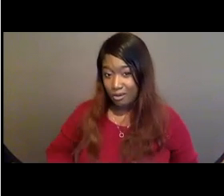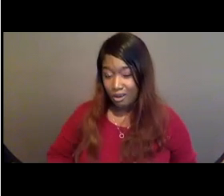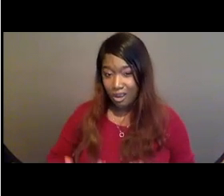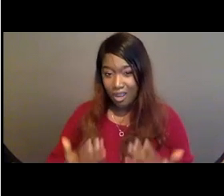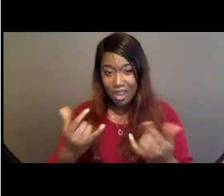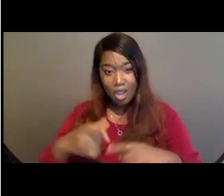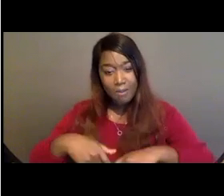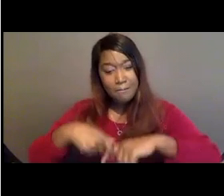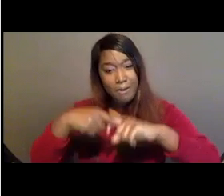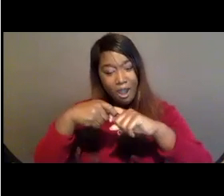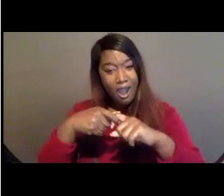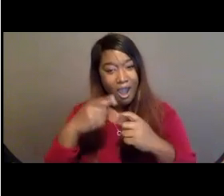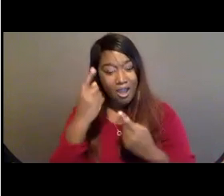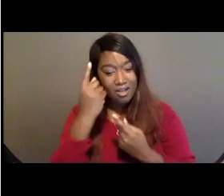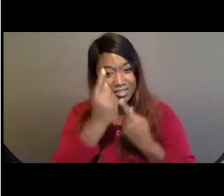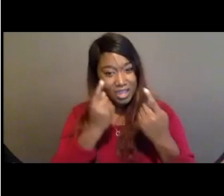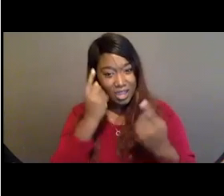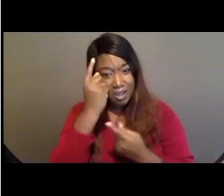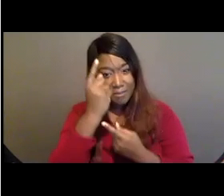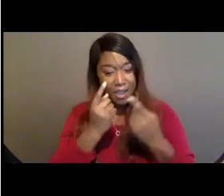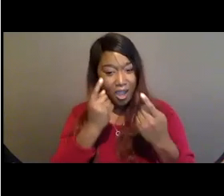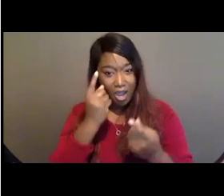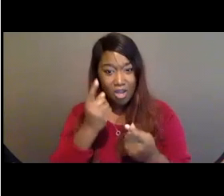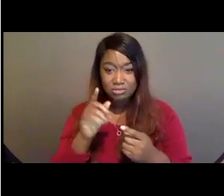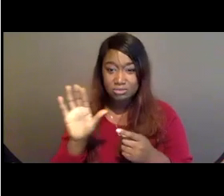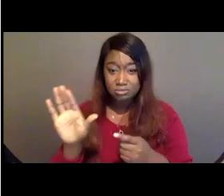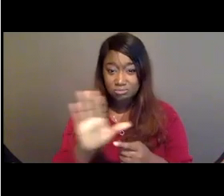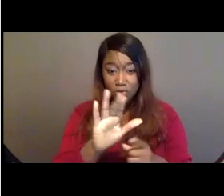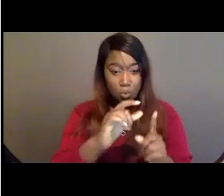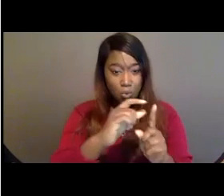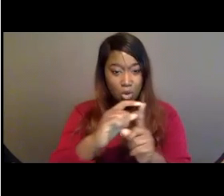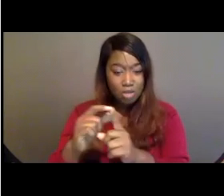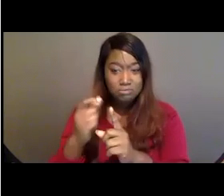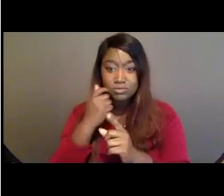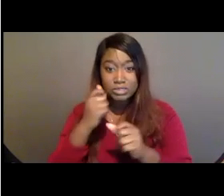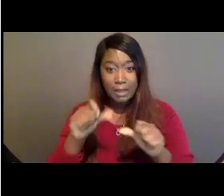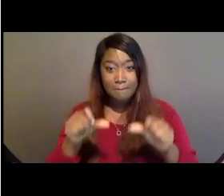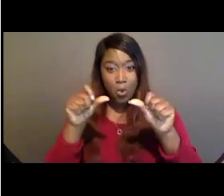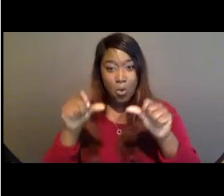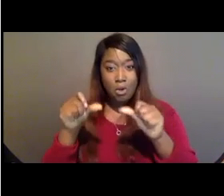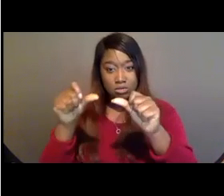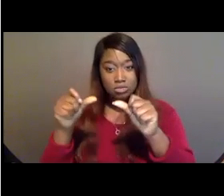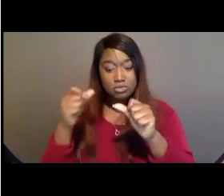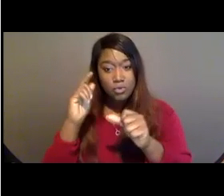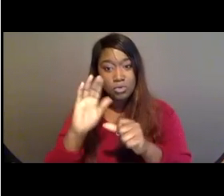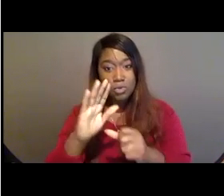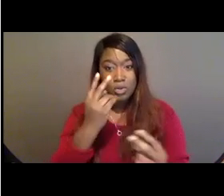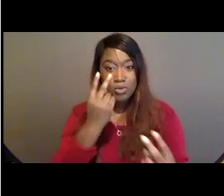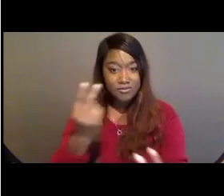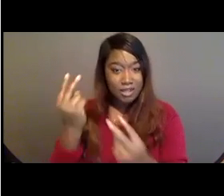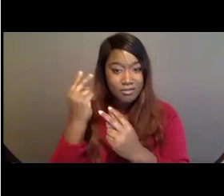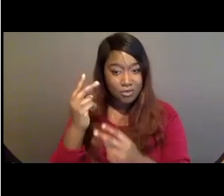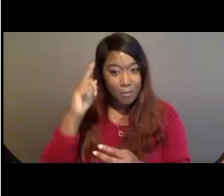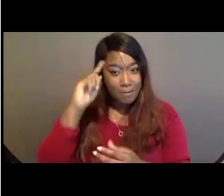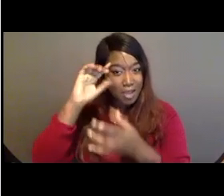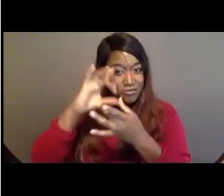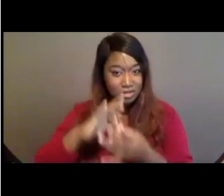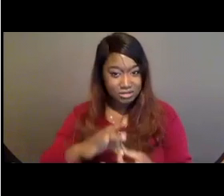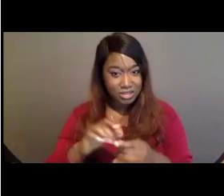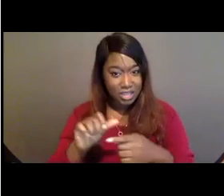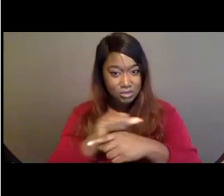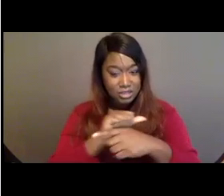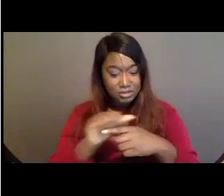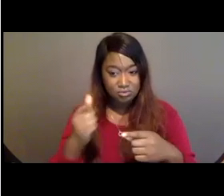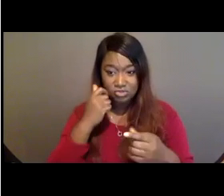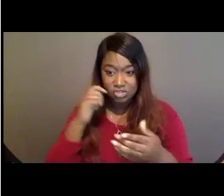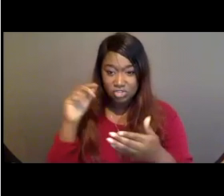about the words that some of you posted on the reflective mindfulness exercise that we took a look at as you